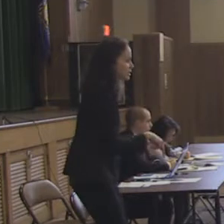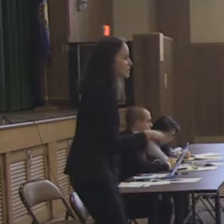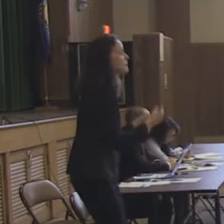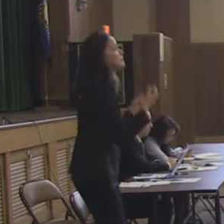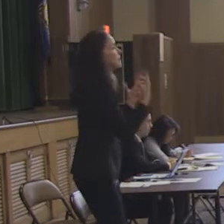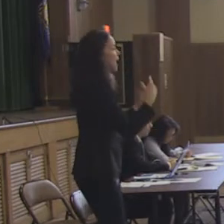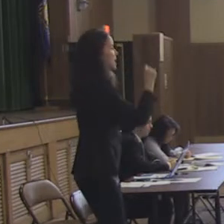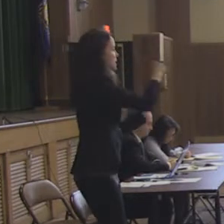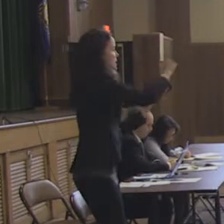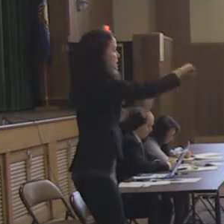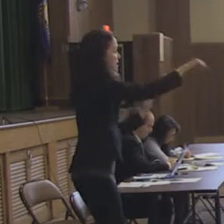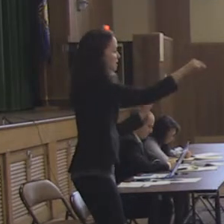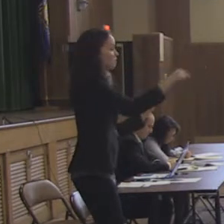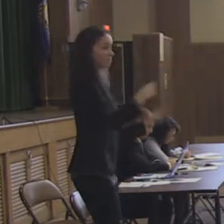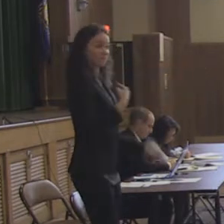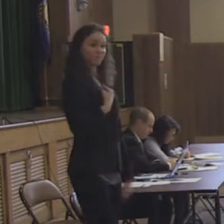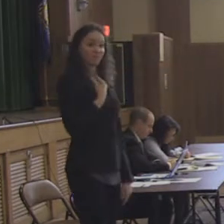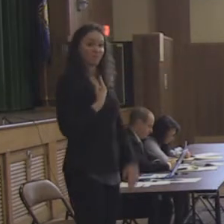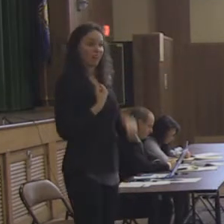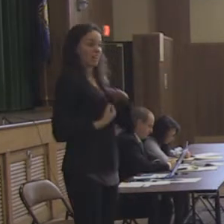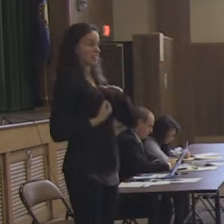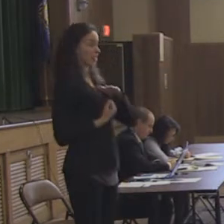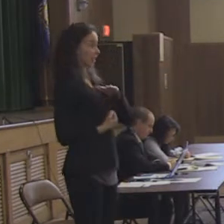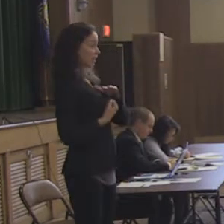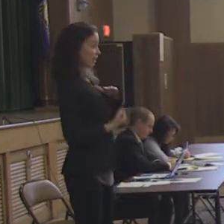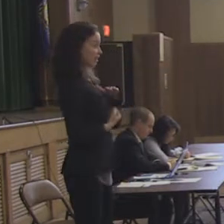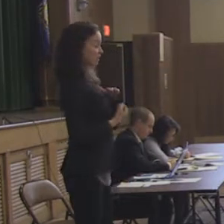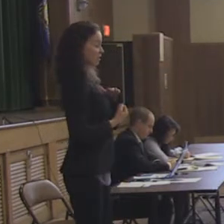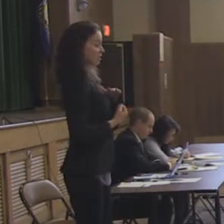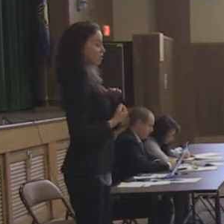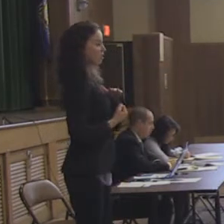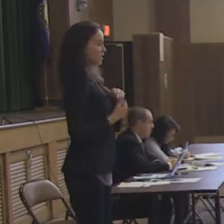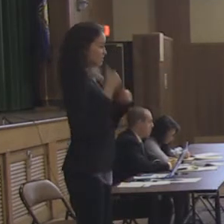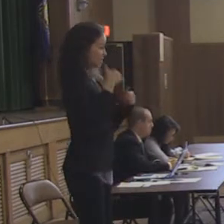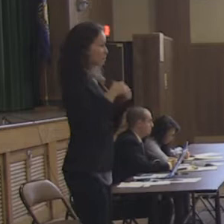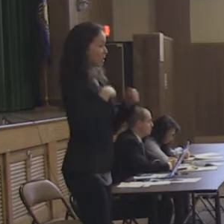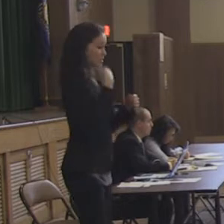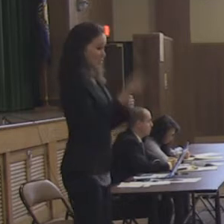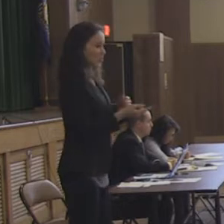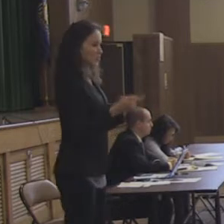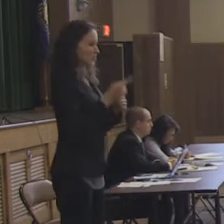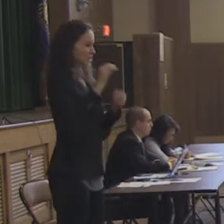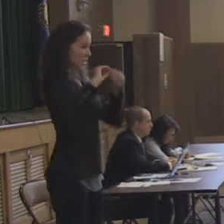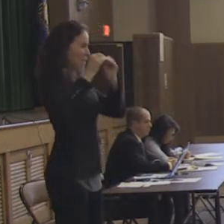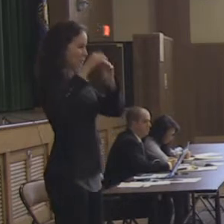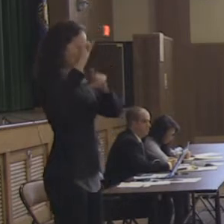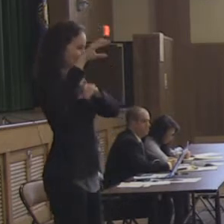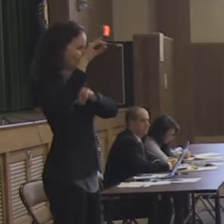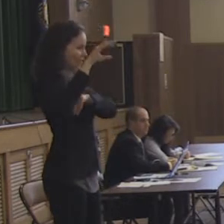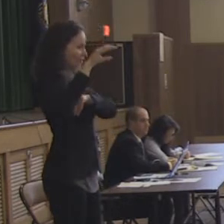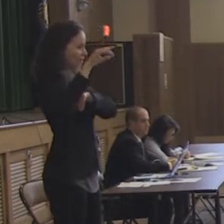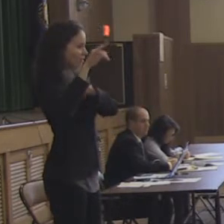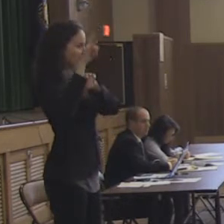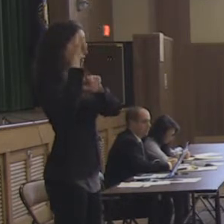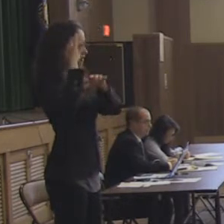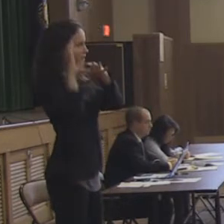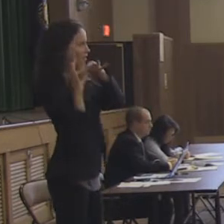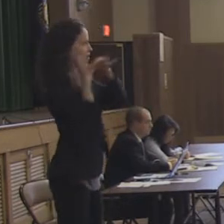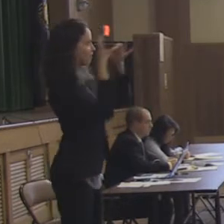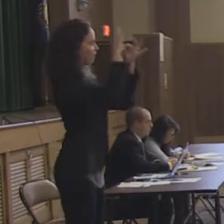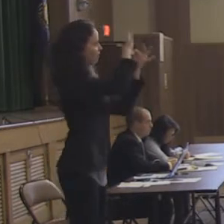people who are deaf. And that statistic cited earlier might give you a glimpse of why that might be